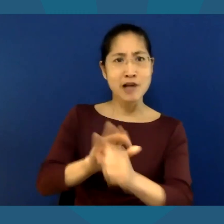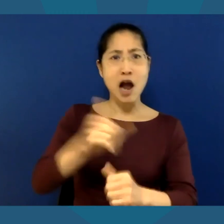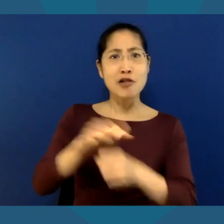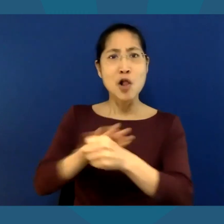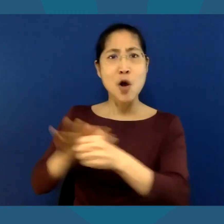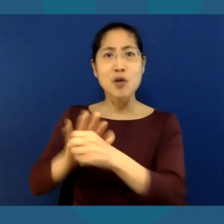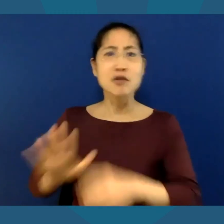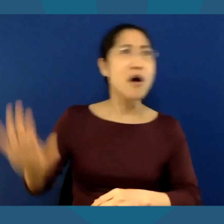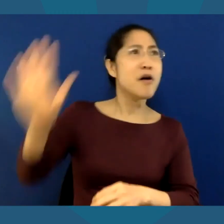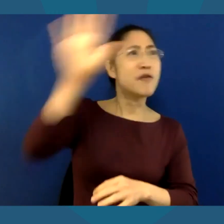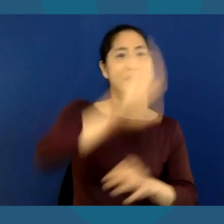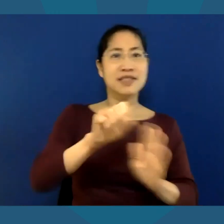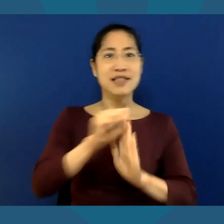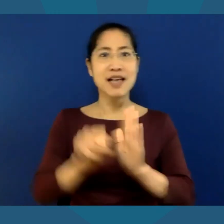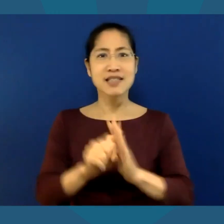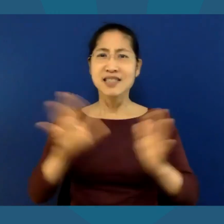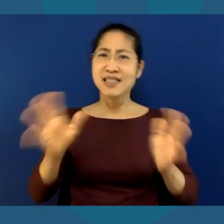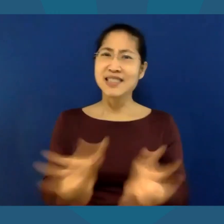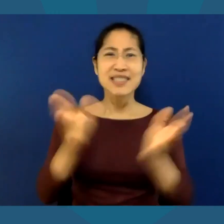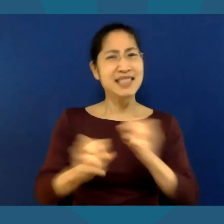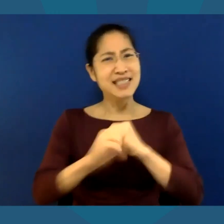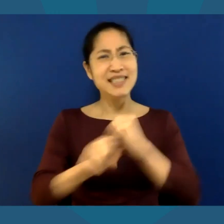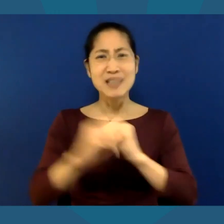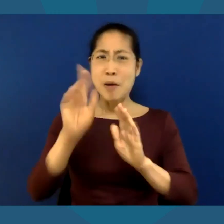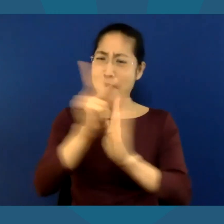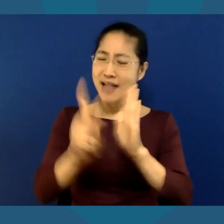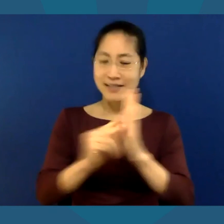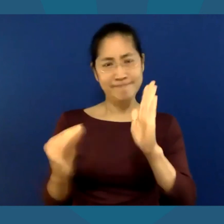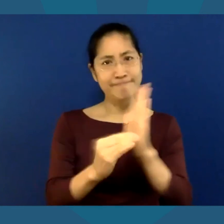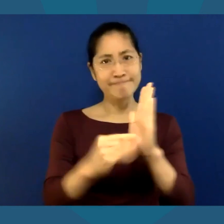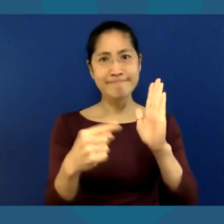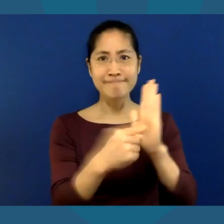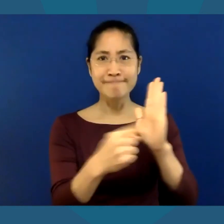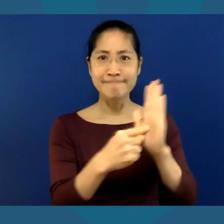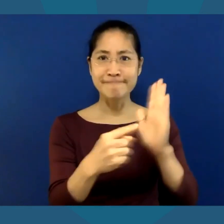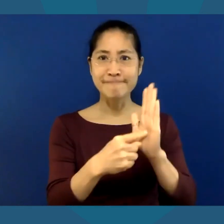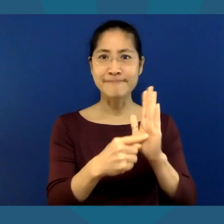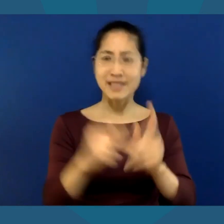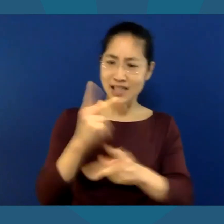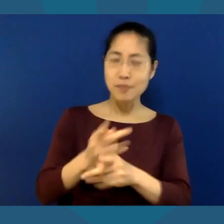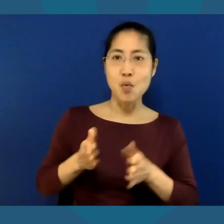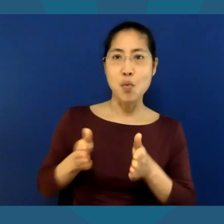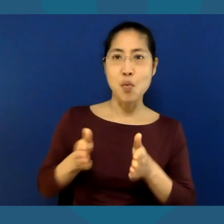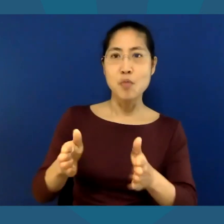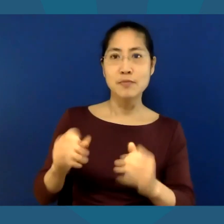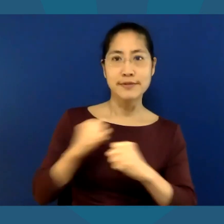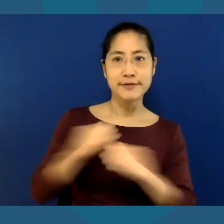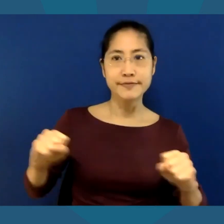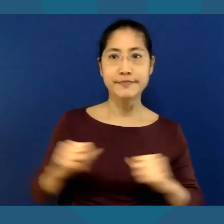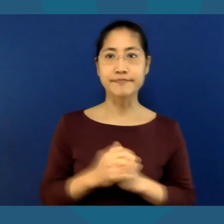local jurisdictions throughout the state to adopt policies to make our roads safer.